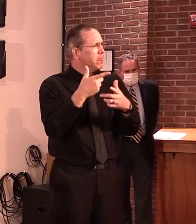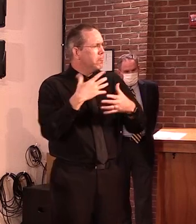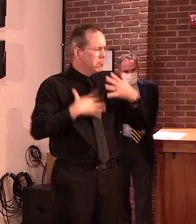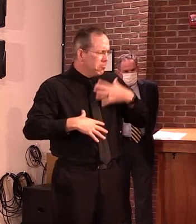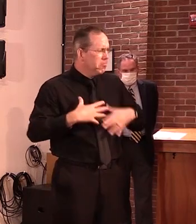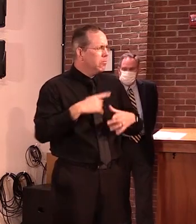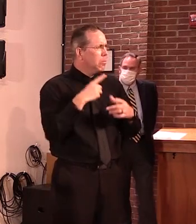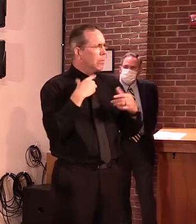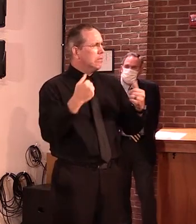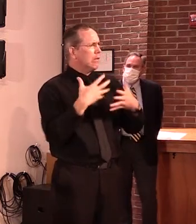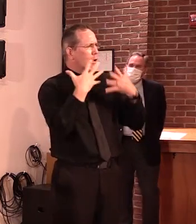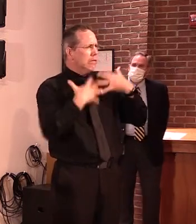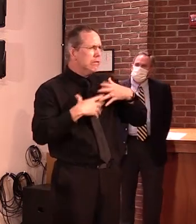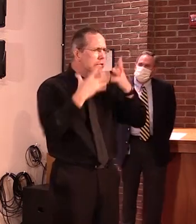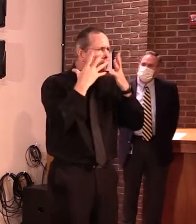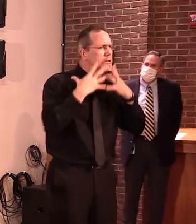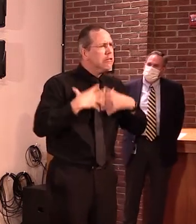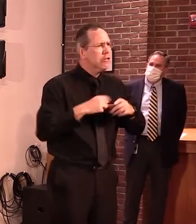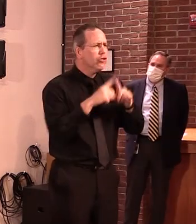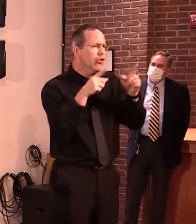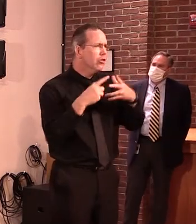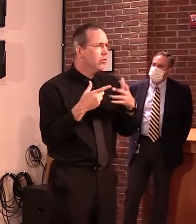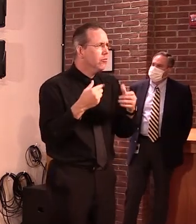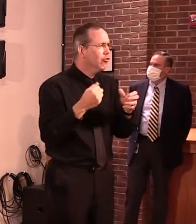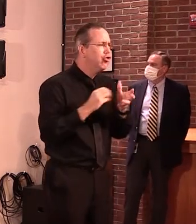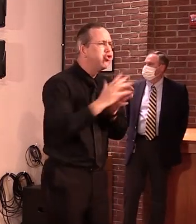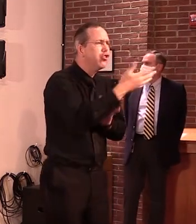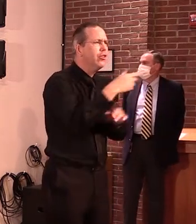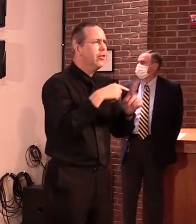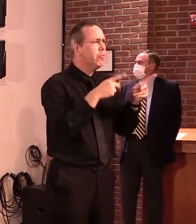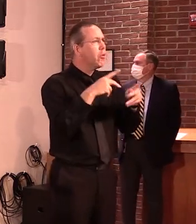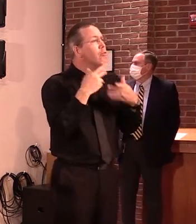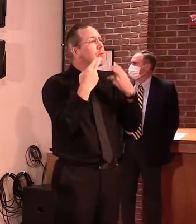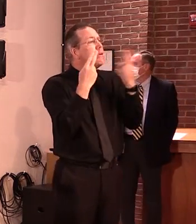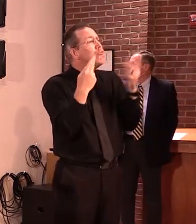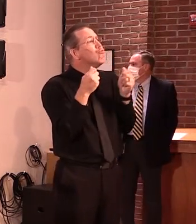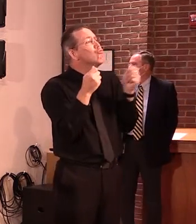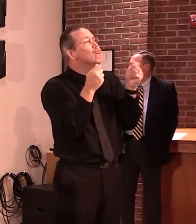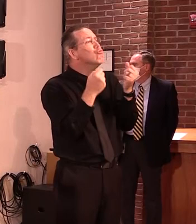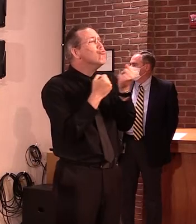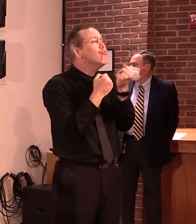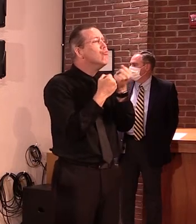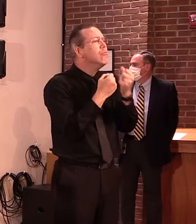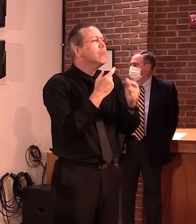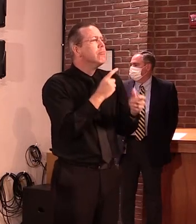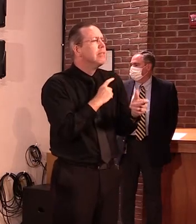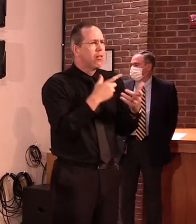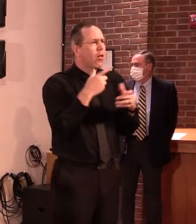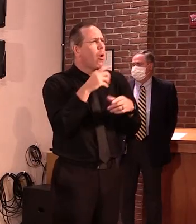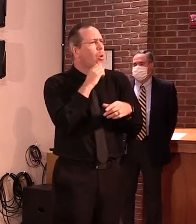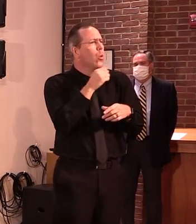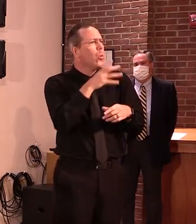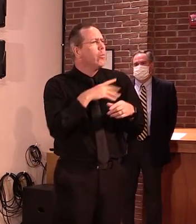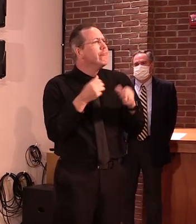listening to one another. I think these times warrant that at this point. Racism